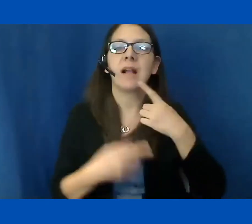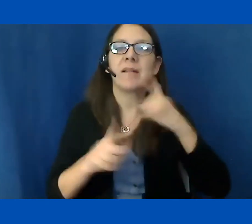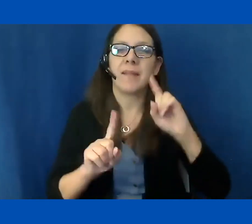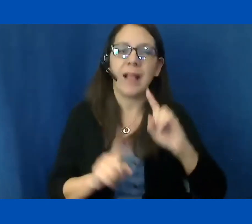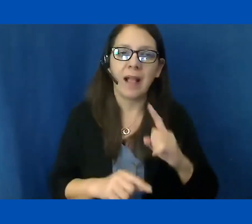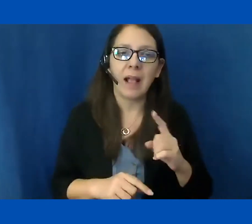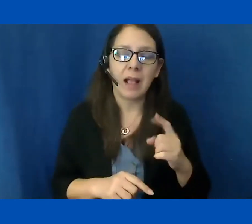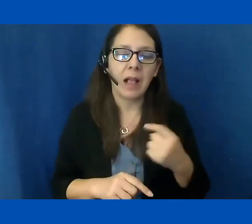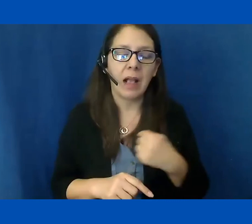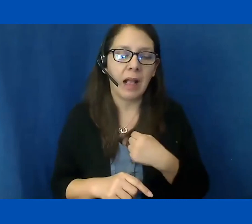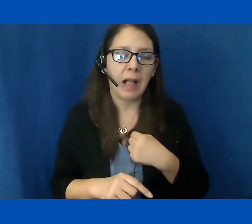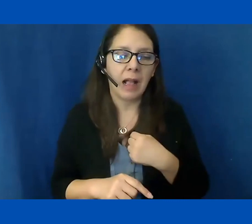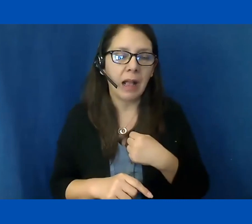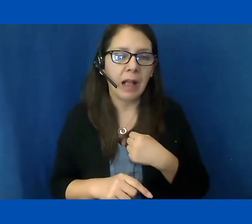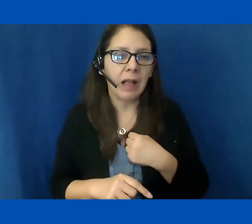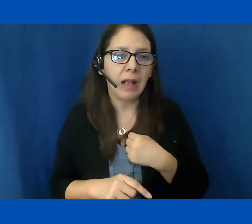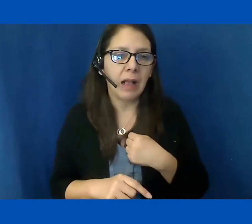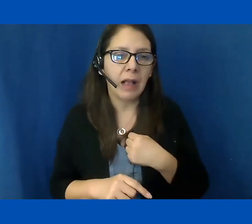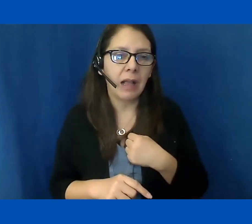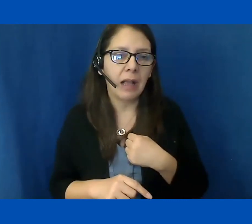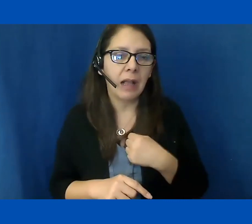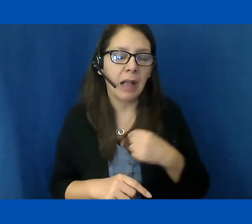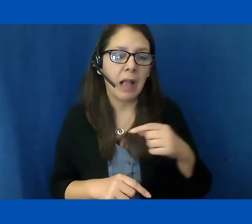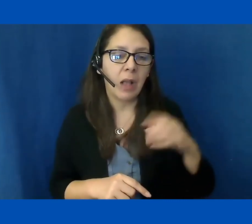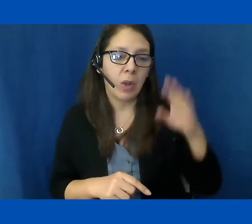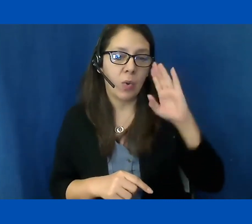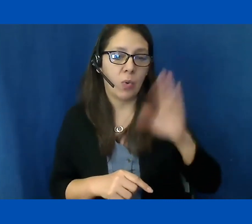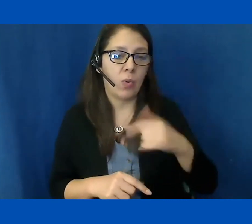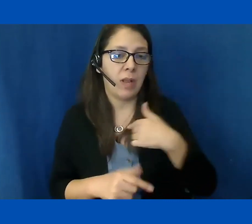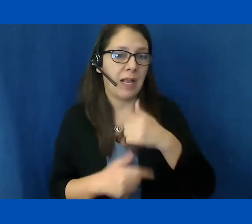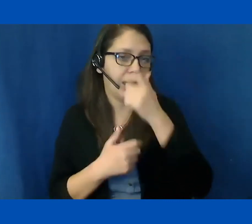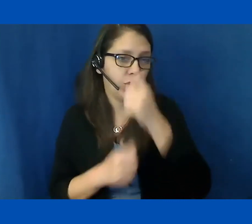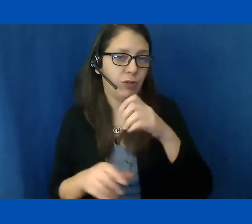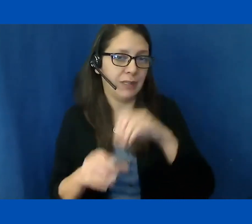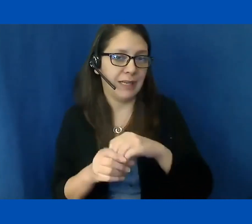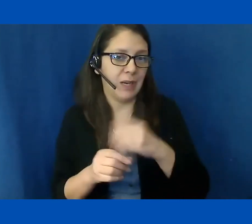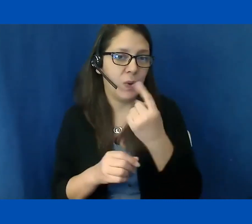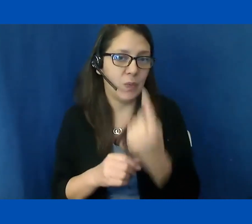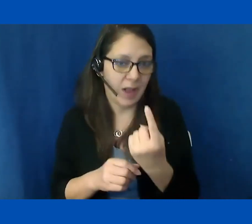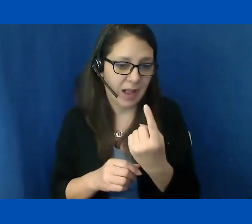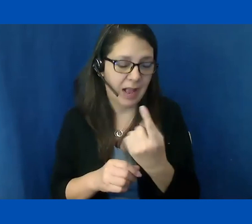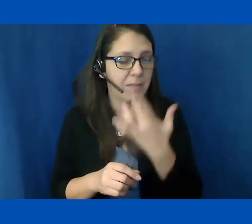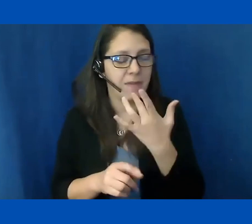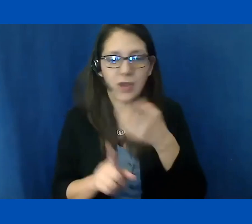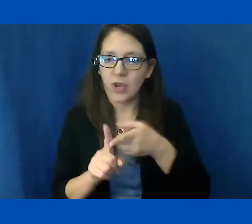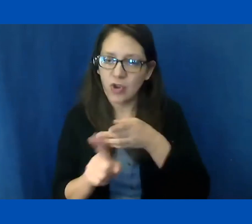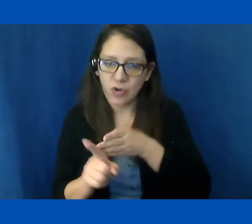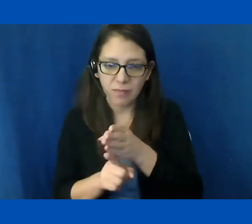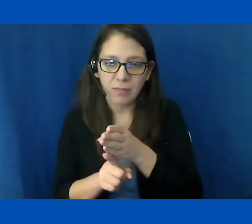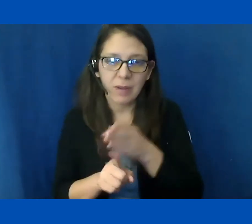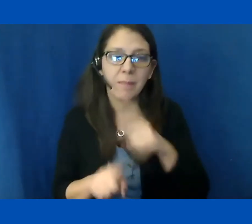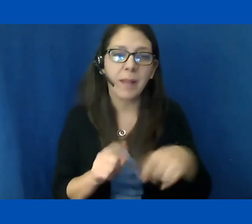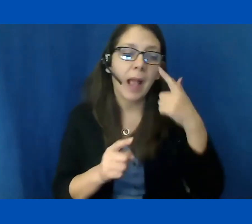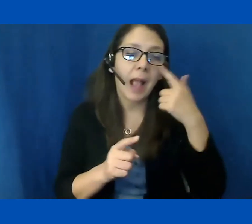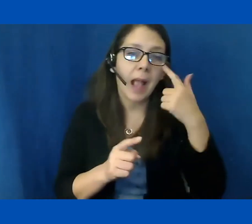in one thing, um, but then I lost my sight and I started focusing on other